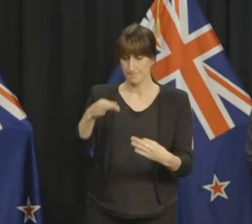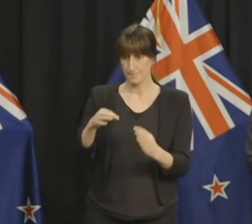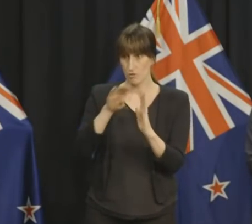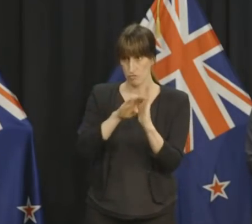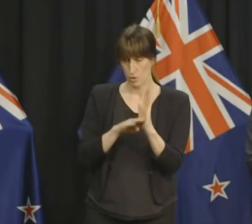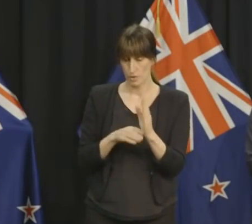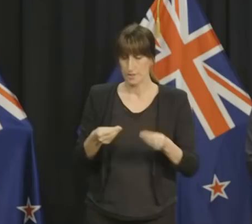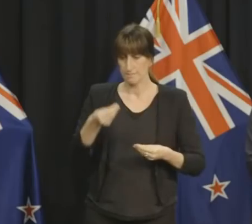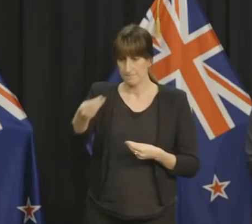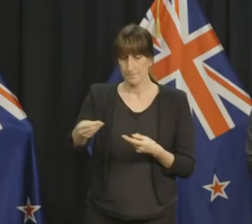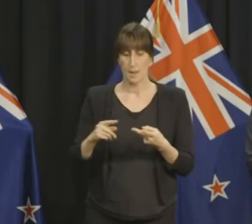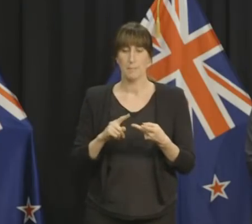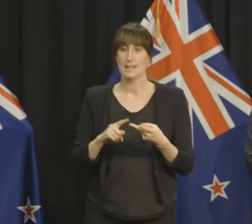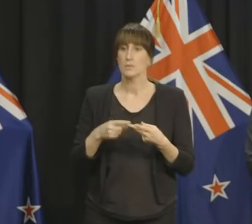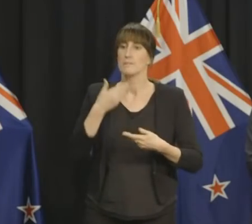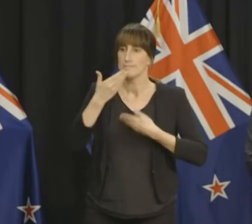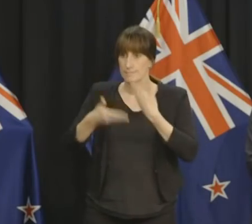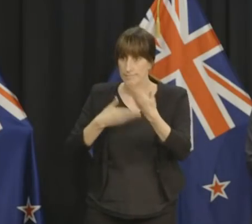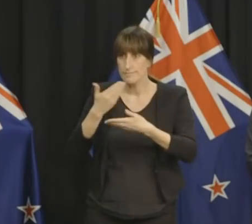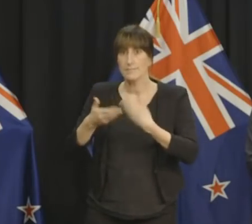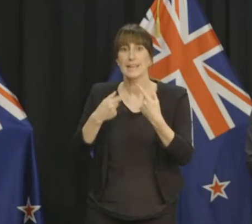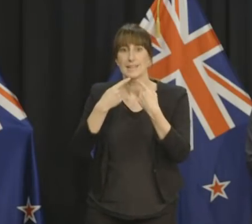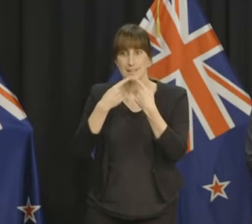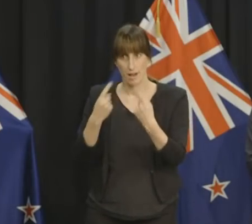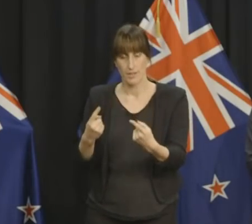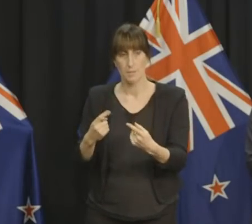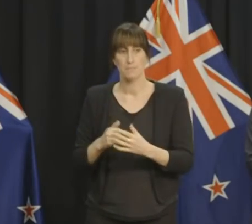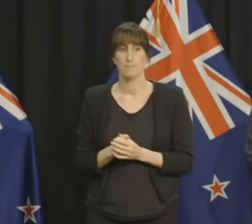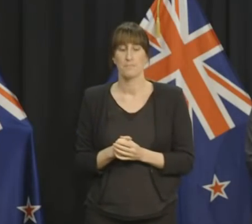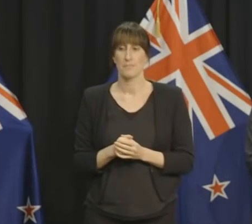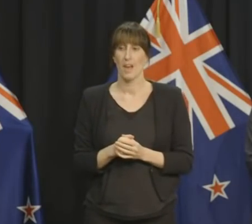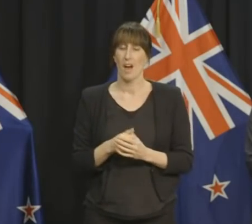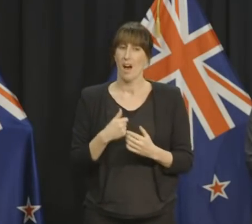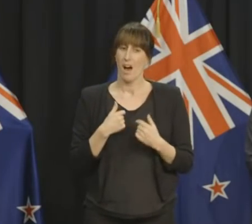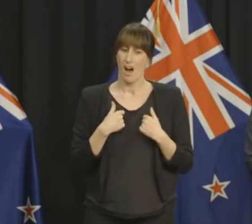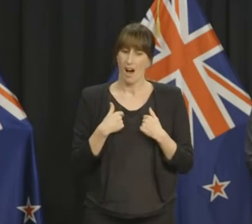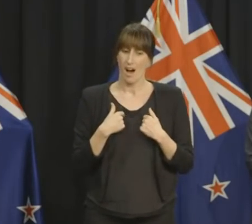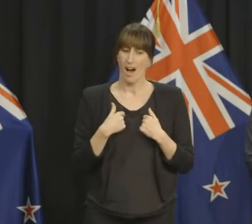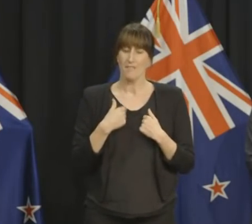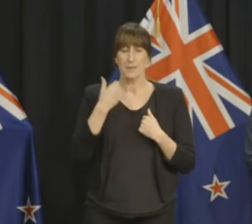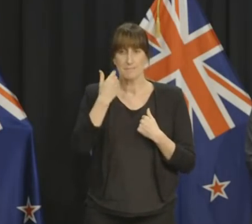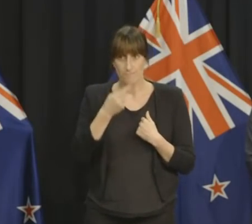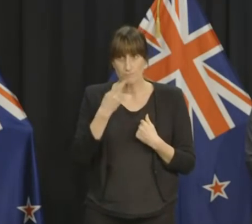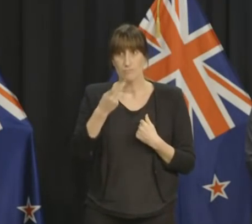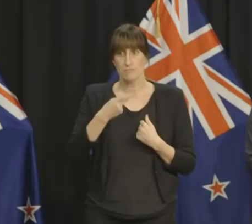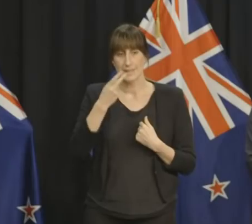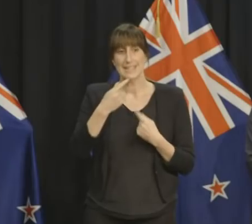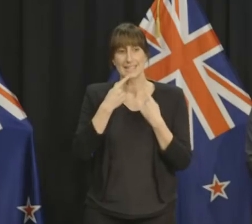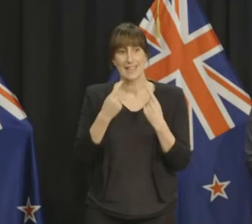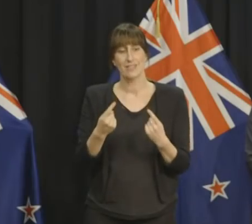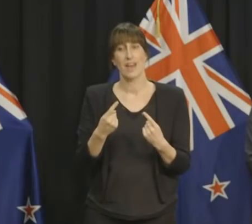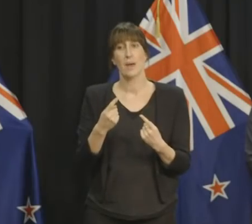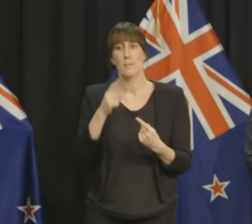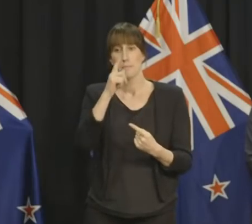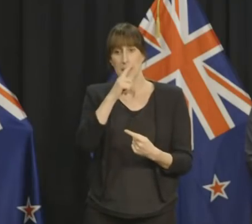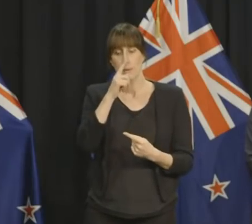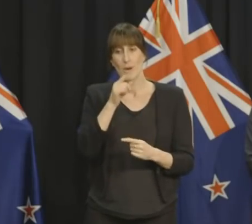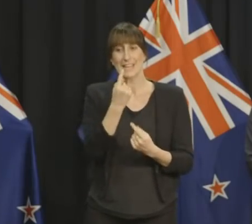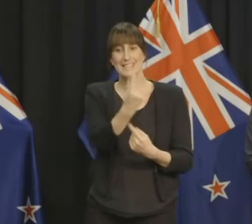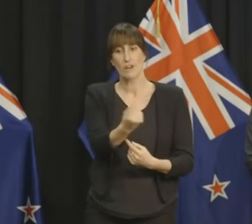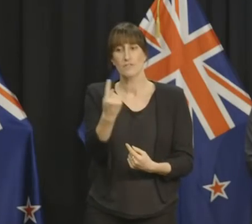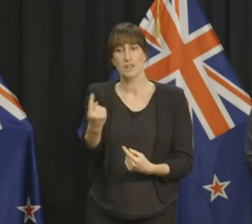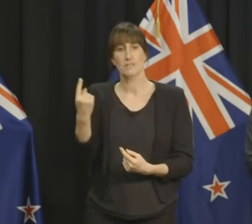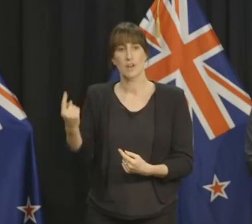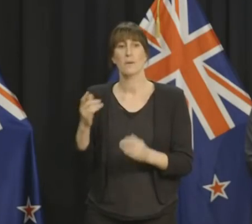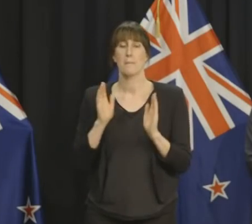weeks, I've made it really clear on my expectations that individual accountability absolutely sits at the cornerstone of success in this area.